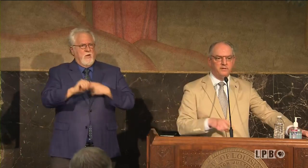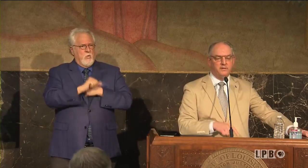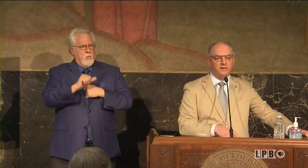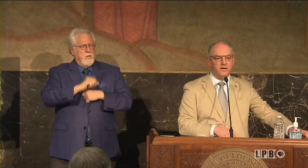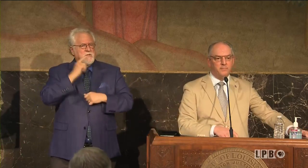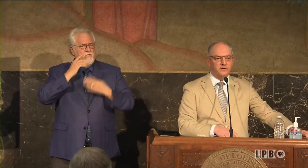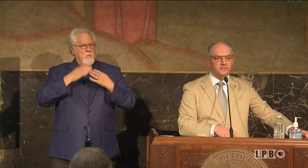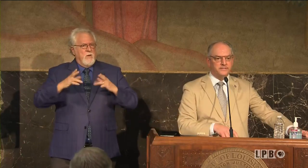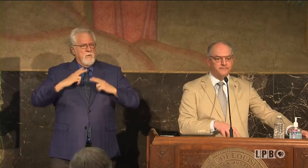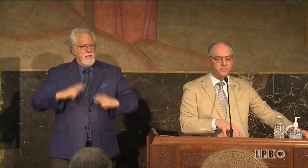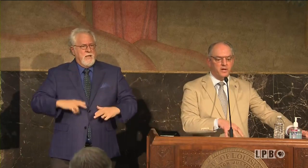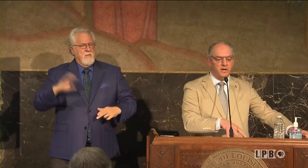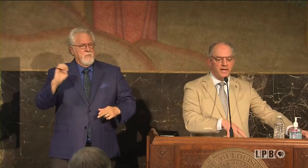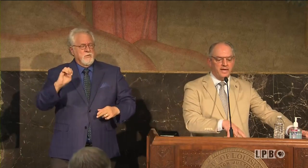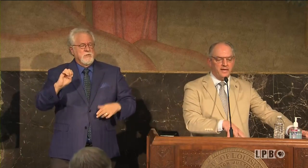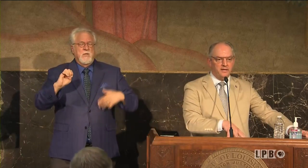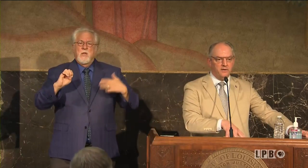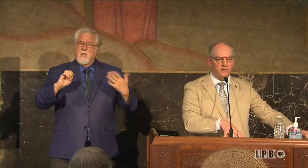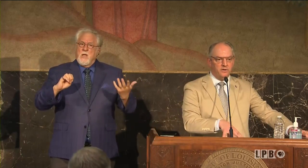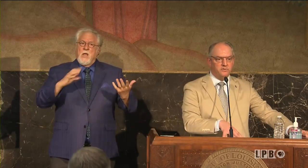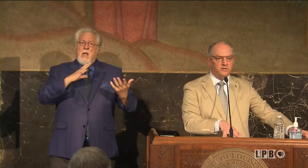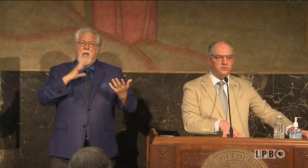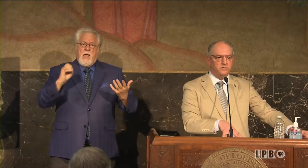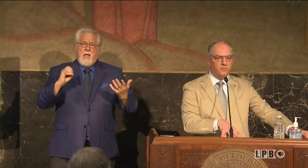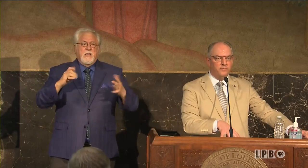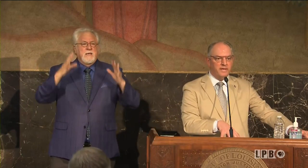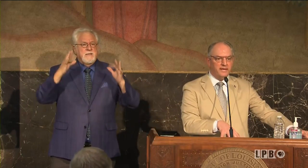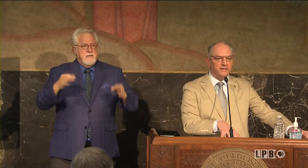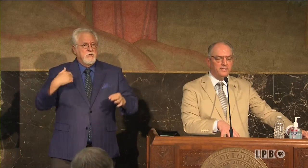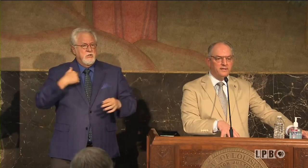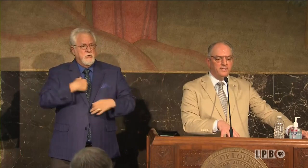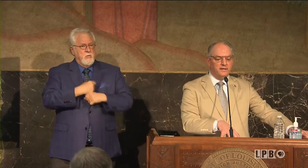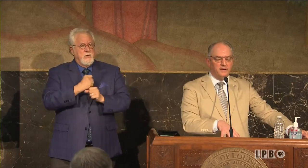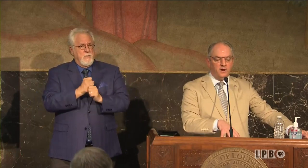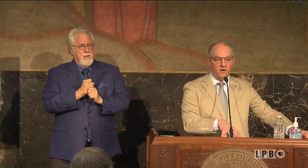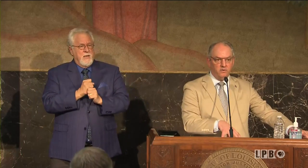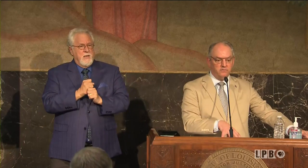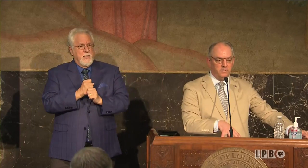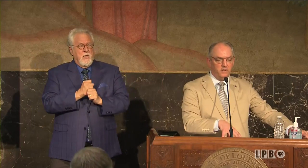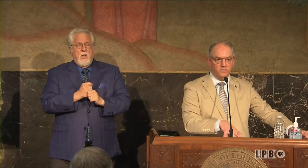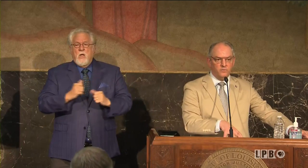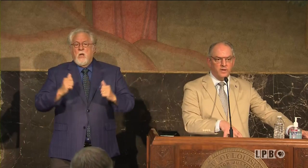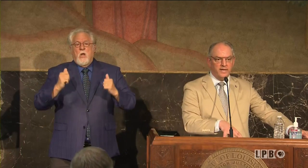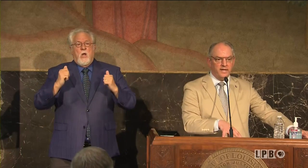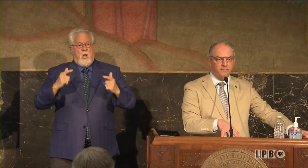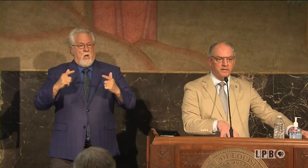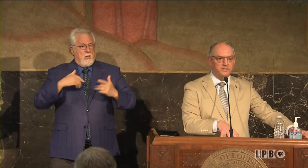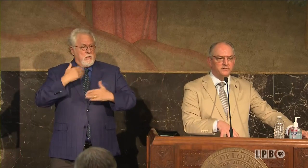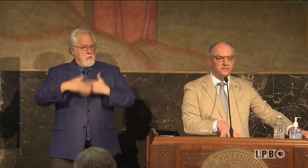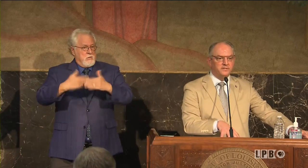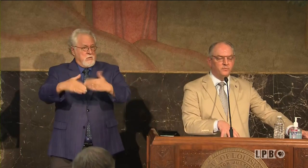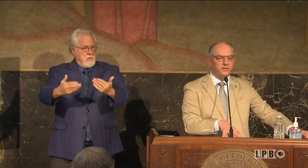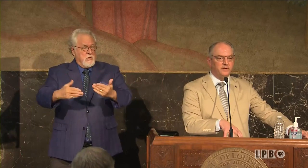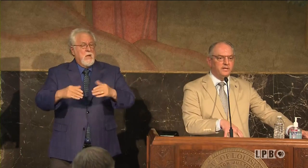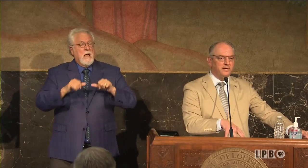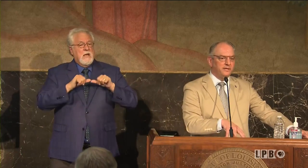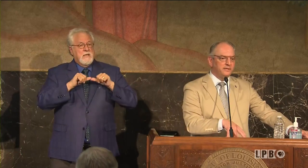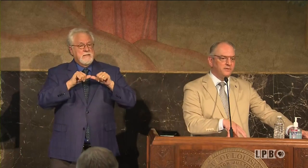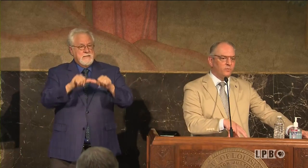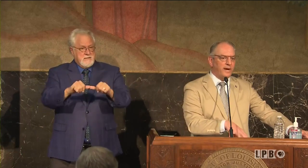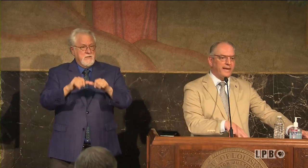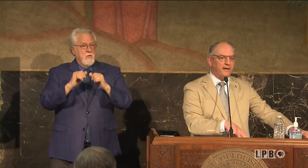health emergency. And the decisions that we made all along the way have been consistent with